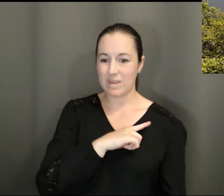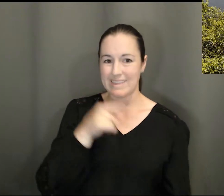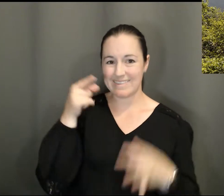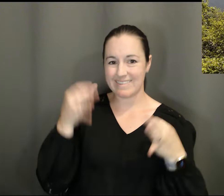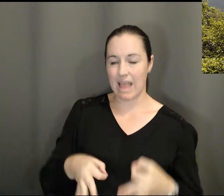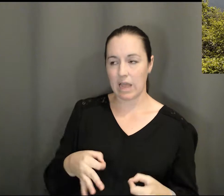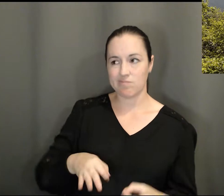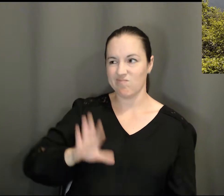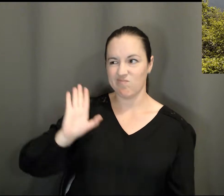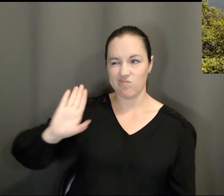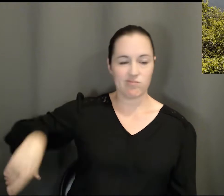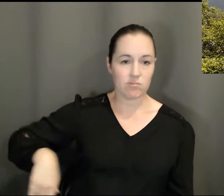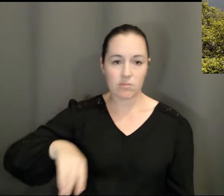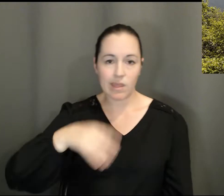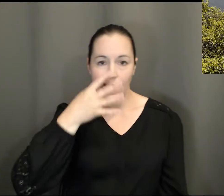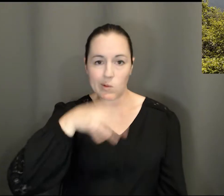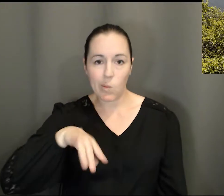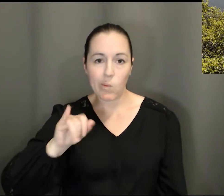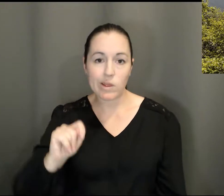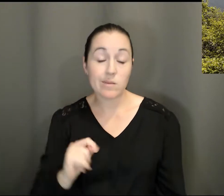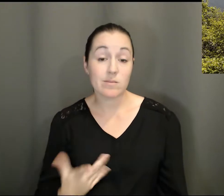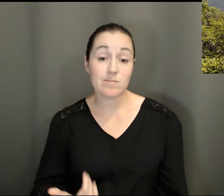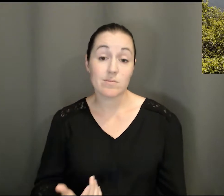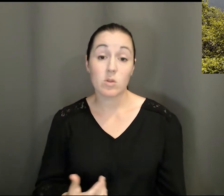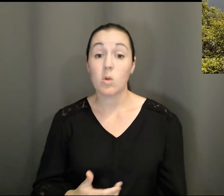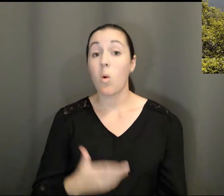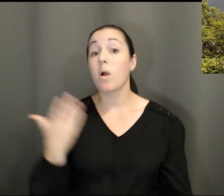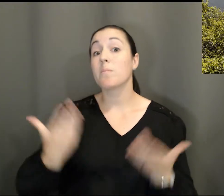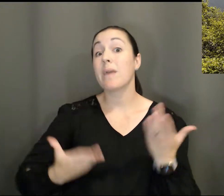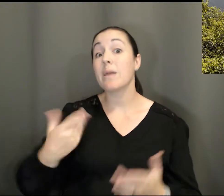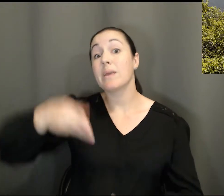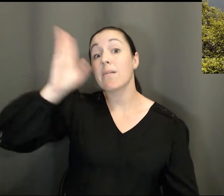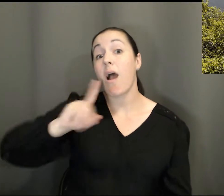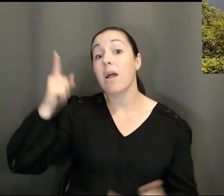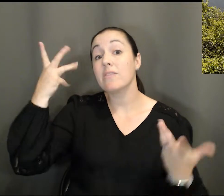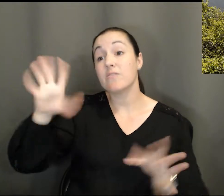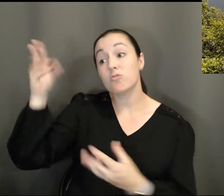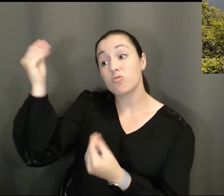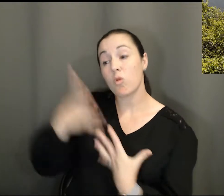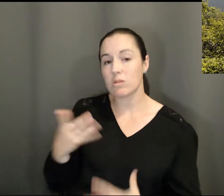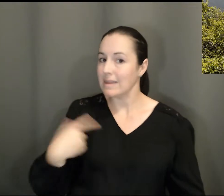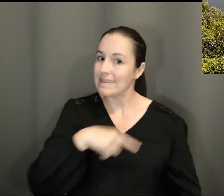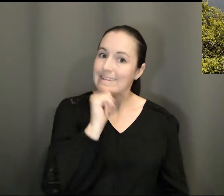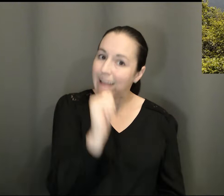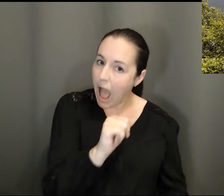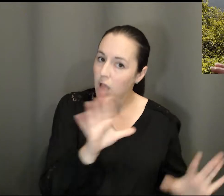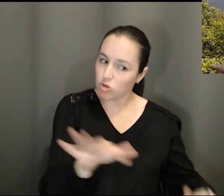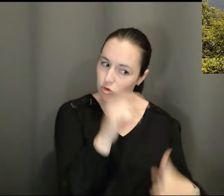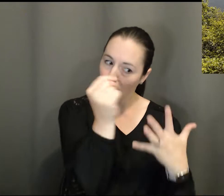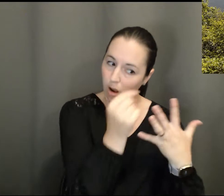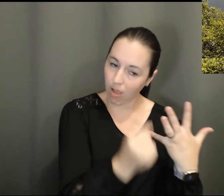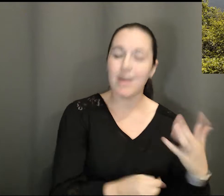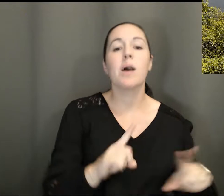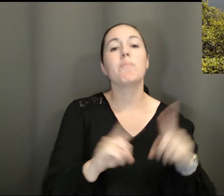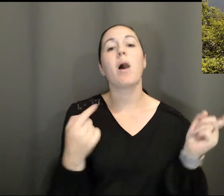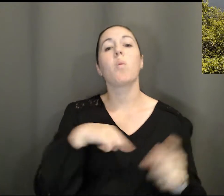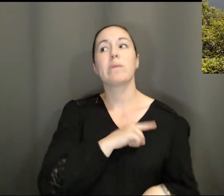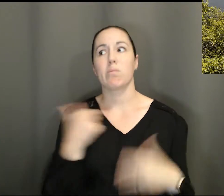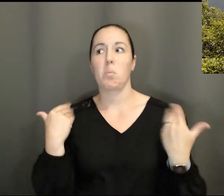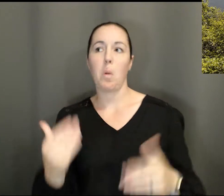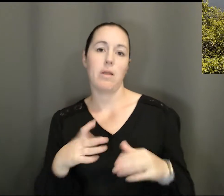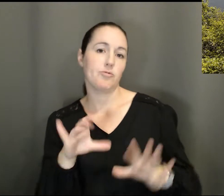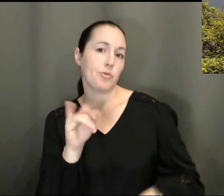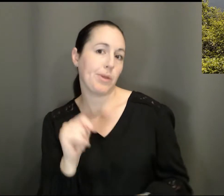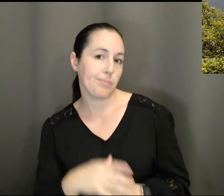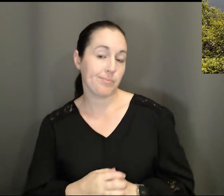just not really trusting in the fact that God knows more than I do. When you decide to do something your way instead of what you know is His